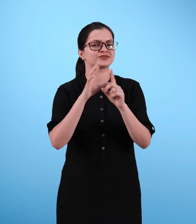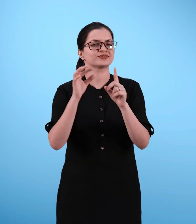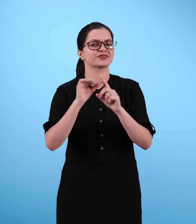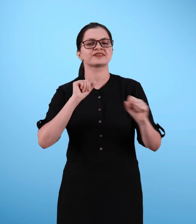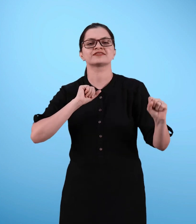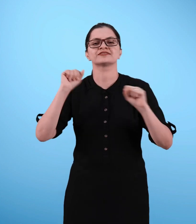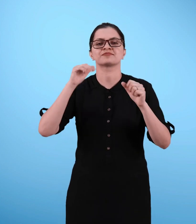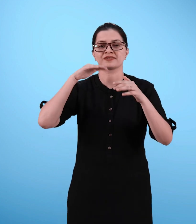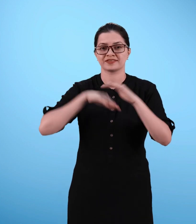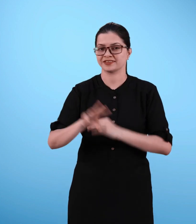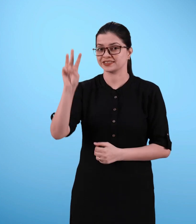3.